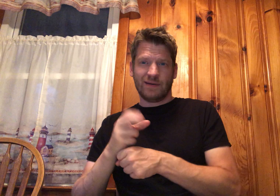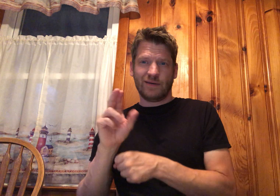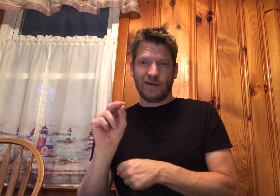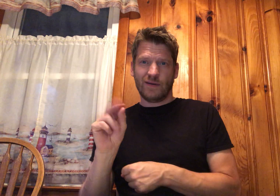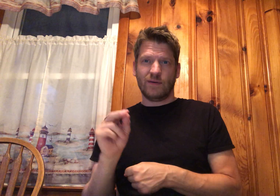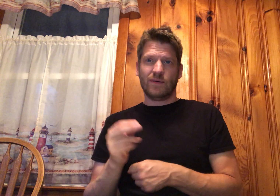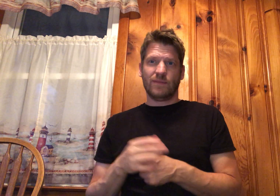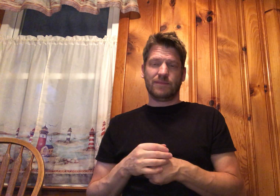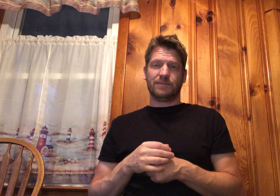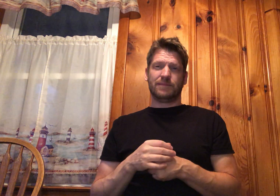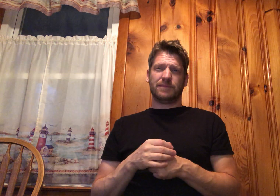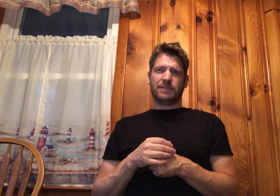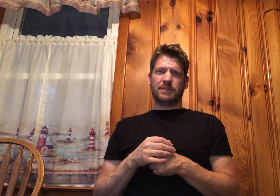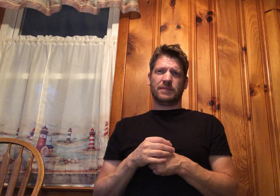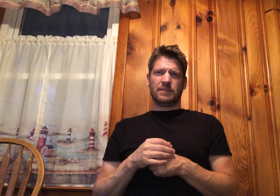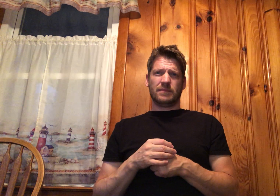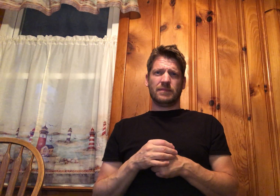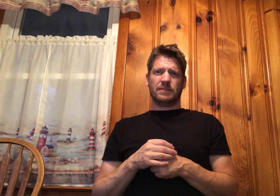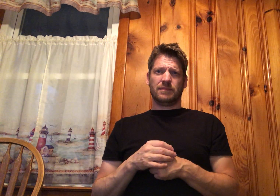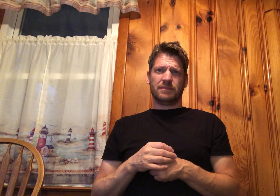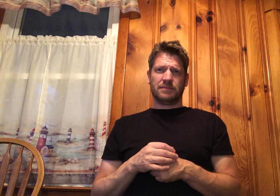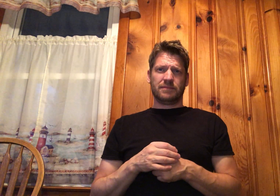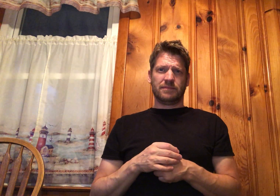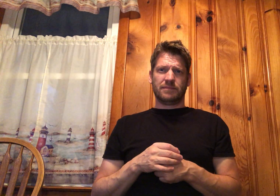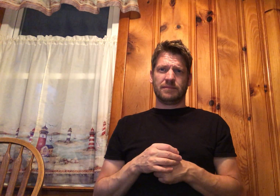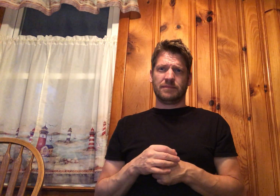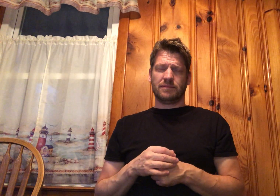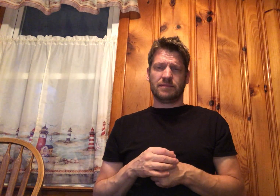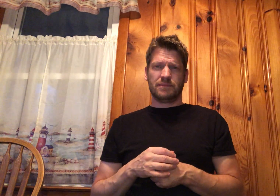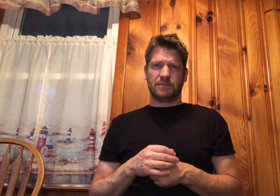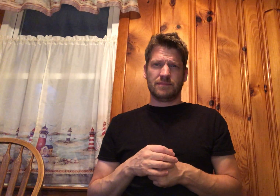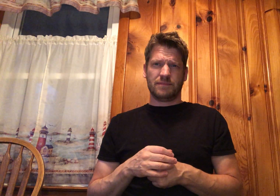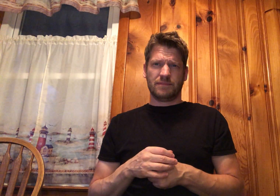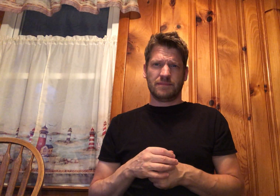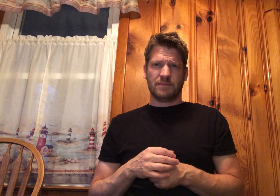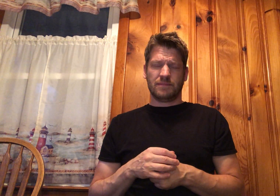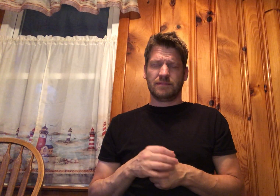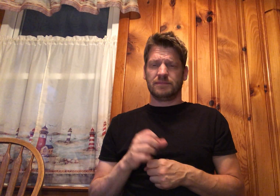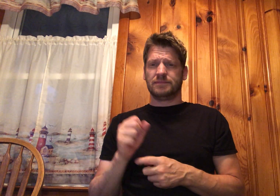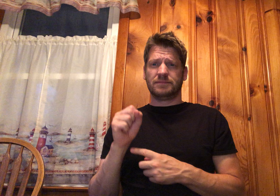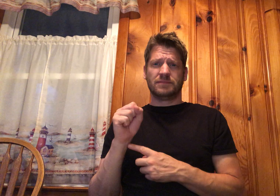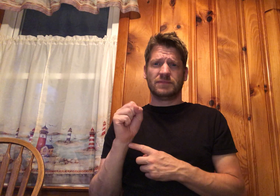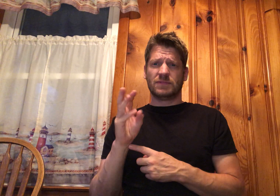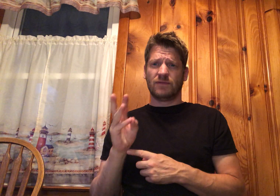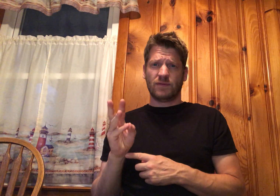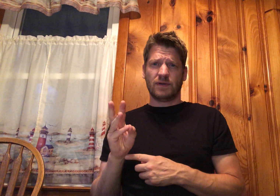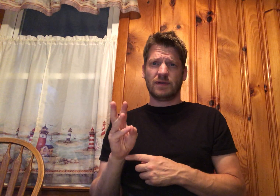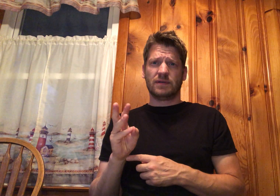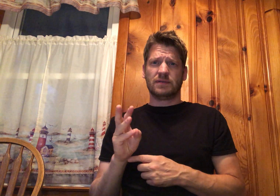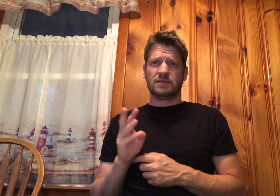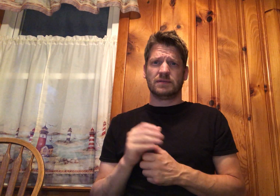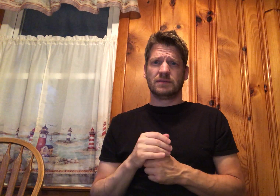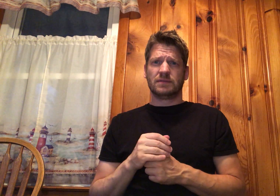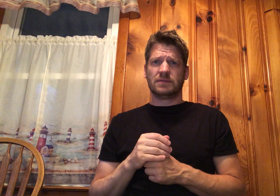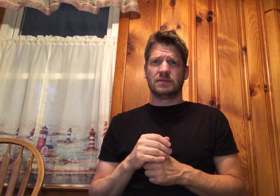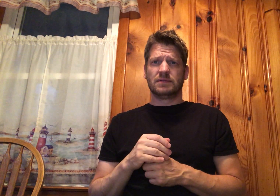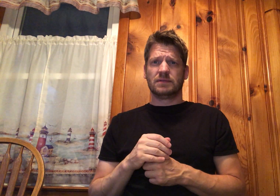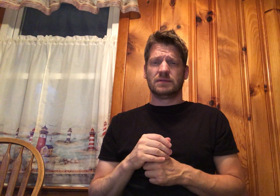manufactured in classical sense. Okay, and software does not wear out. The next characteristic, software, whatever the